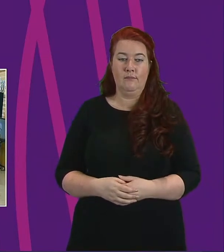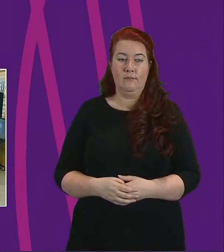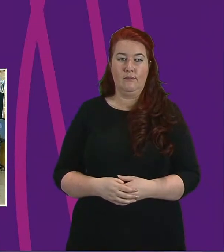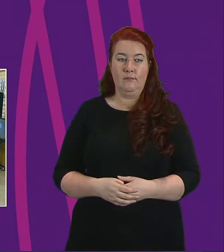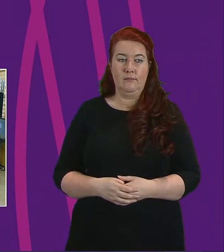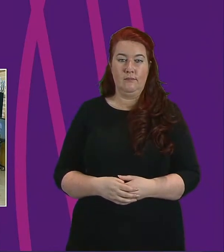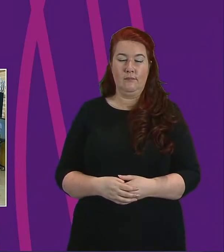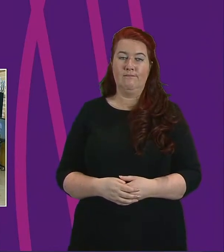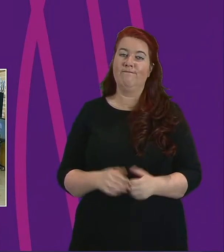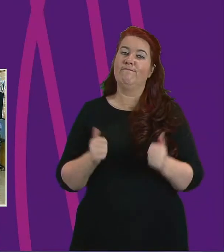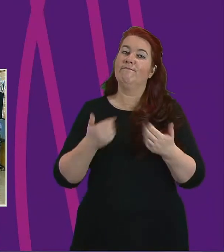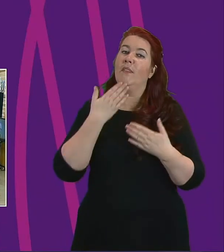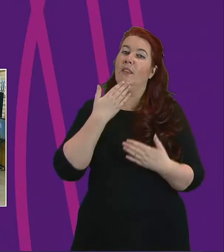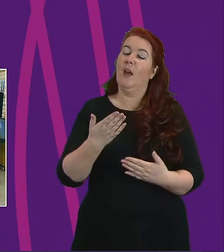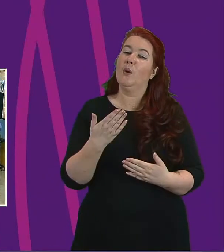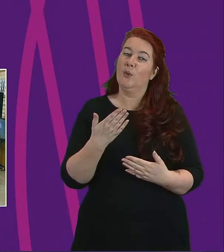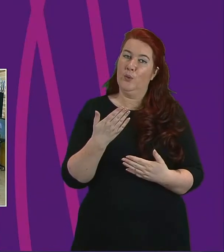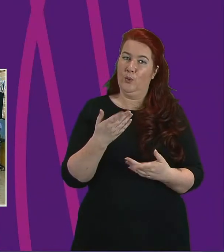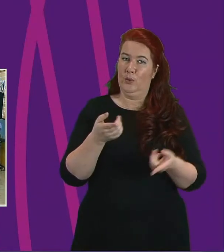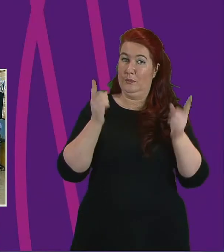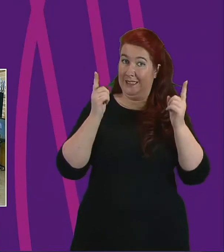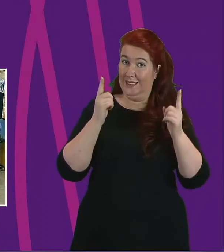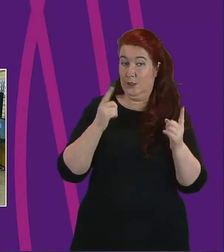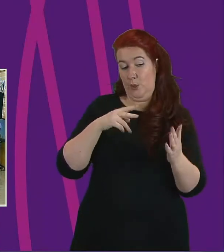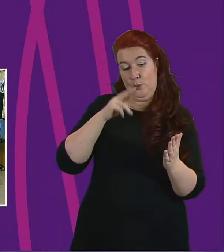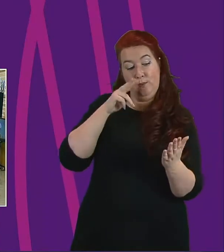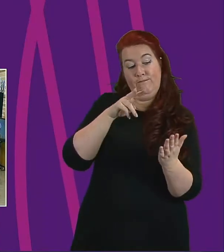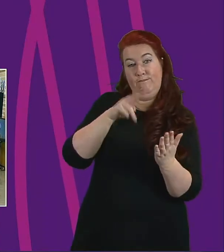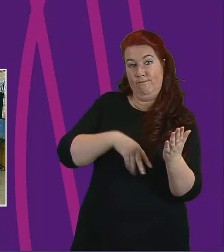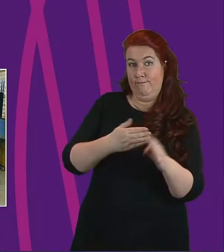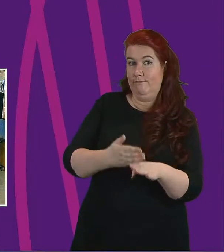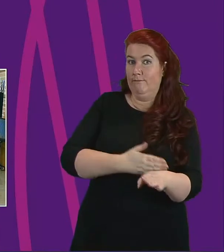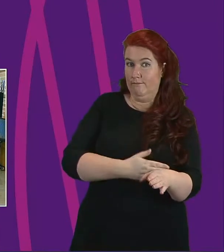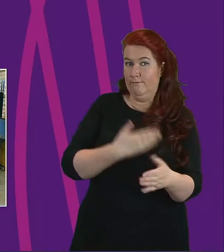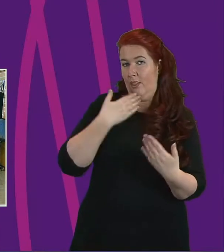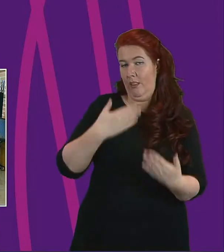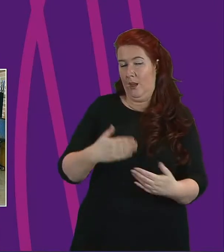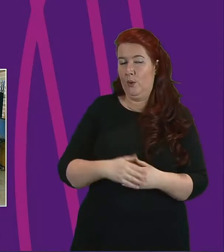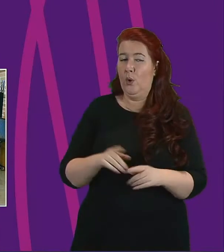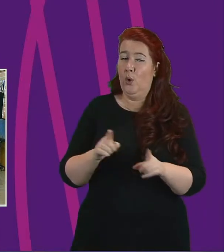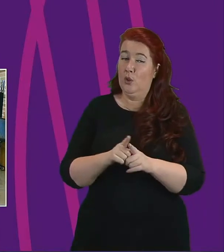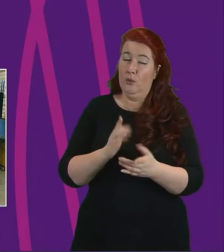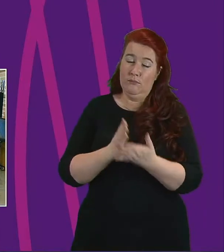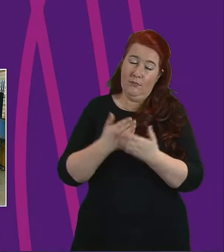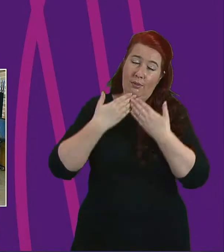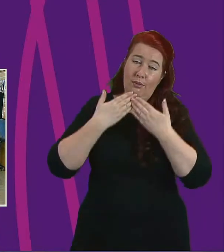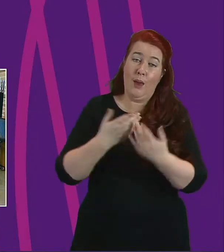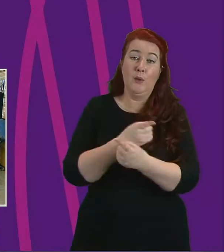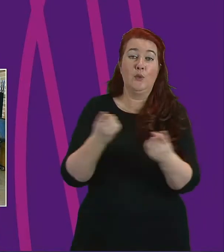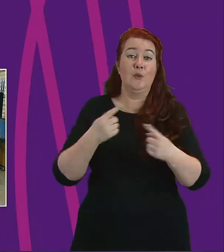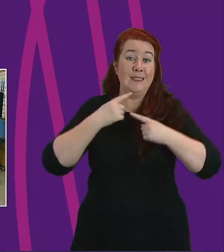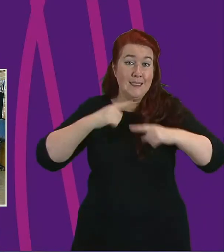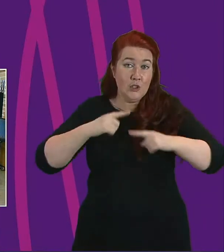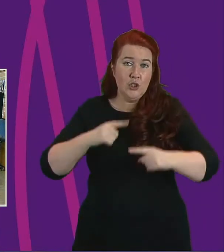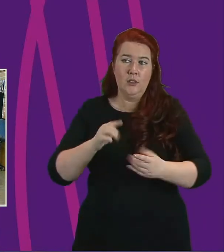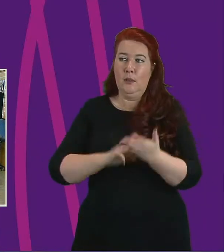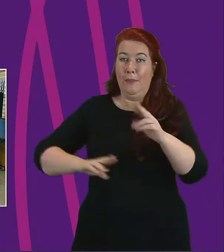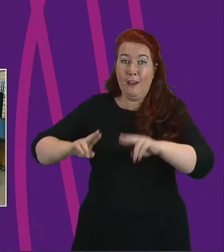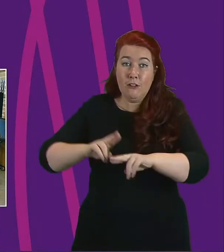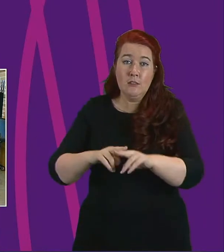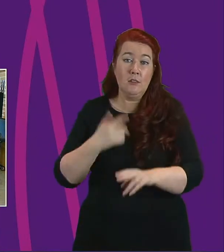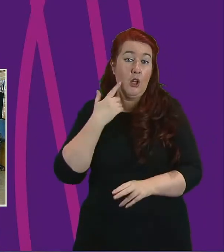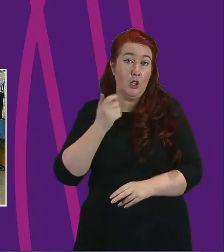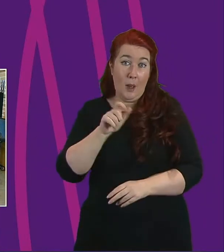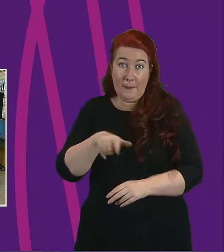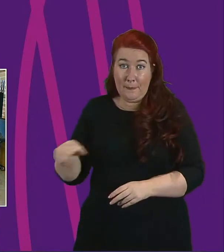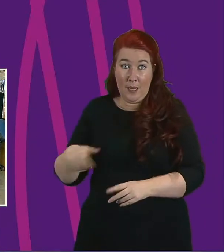Can I thank the Cabinet Secretary for advance sight of his statement and add my thanks to the teachers, parents and young people who find themselves in